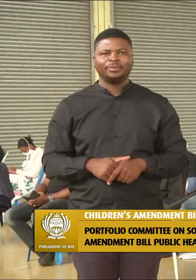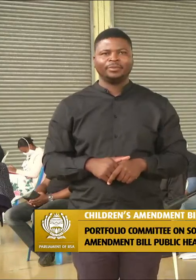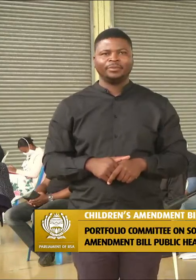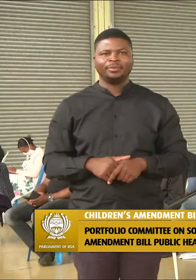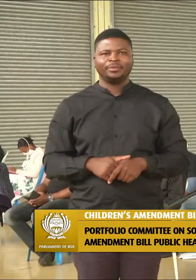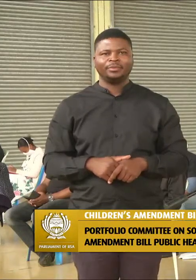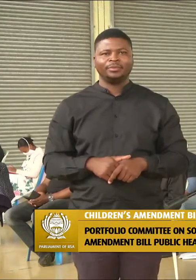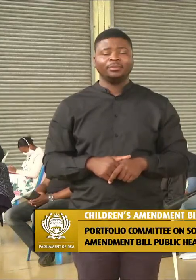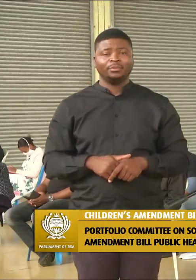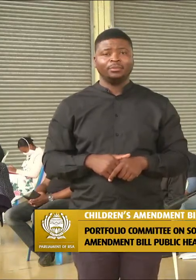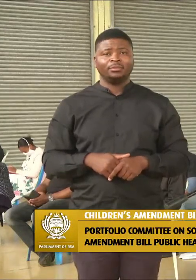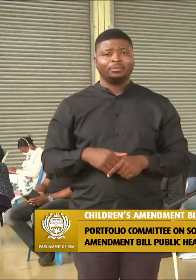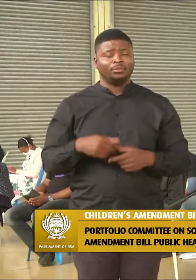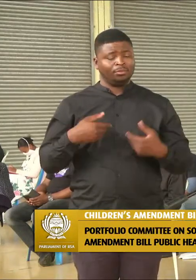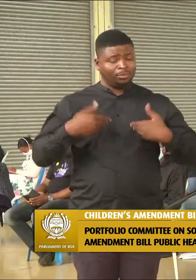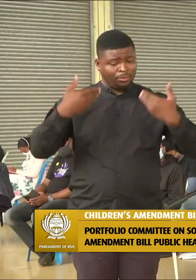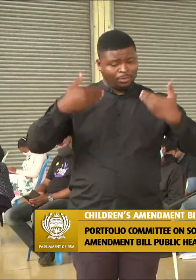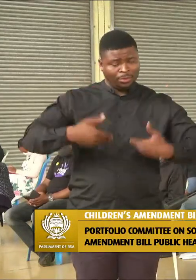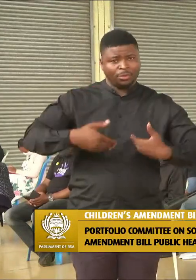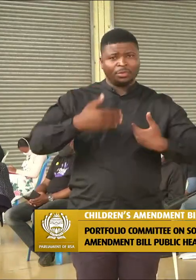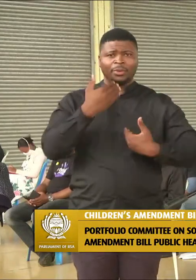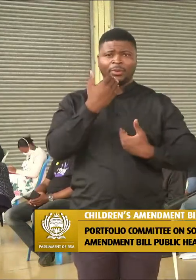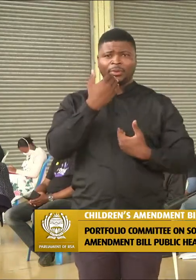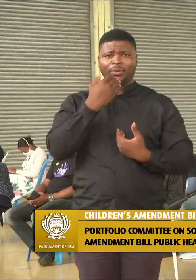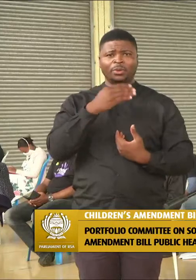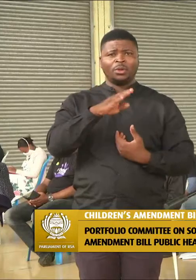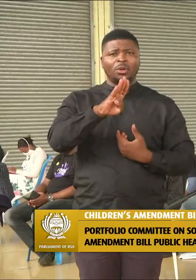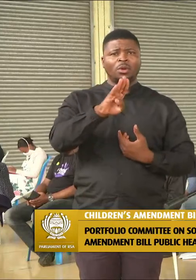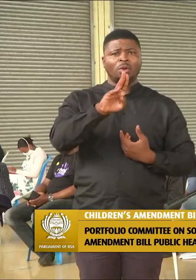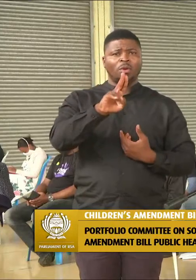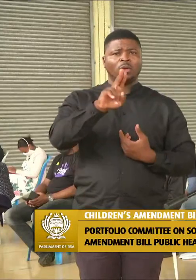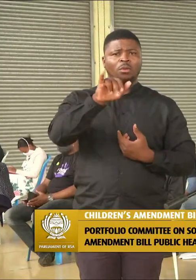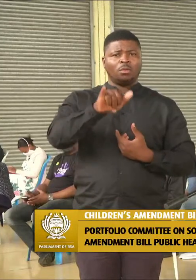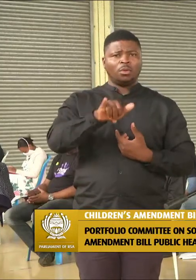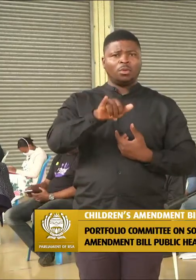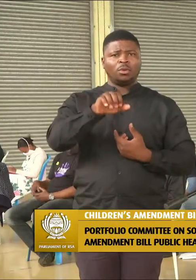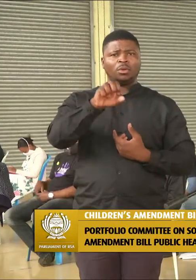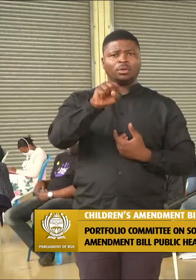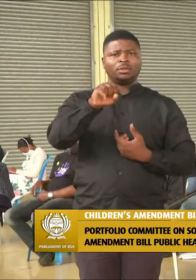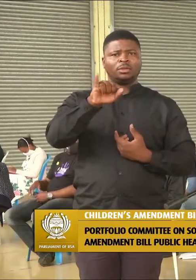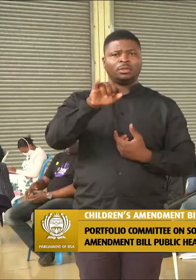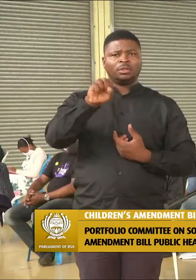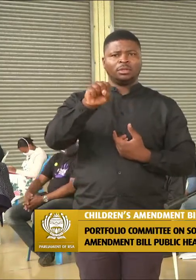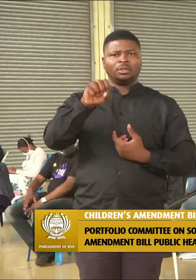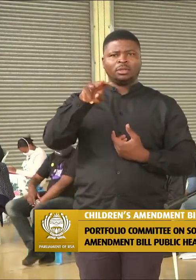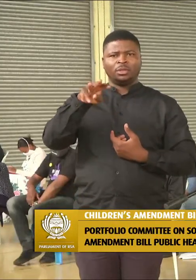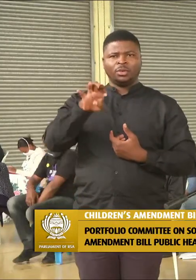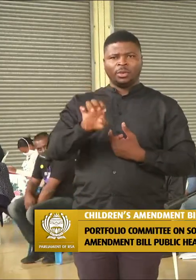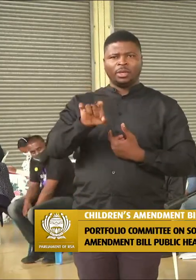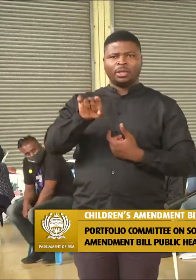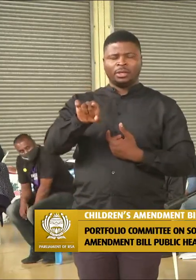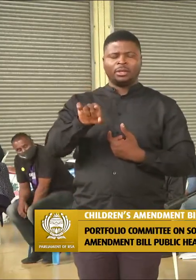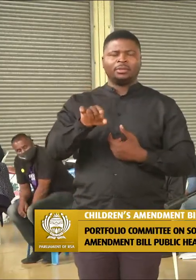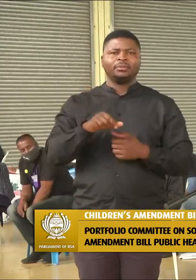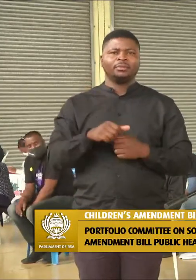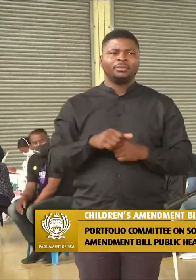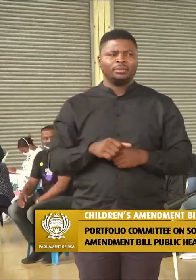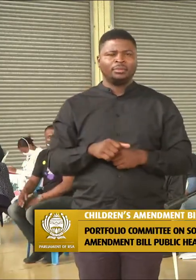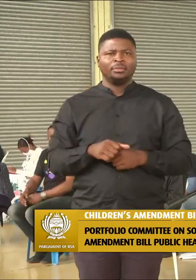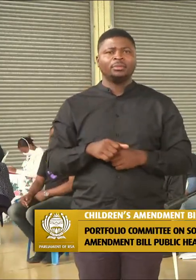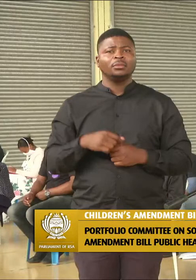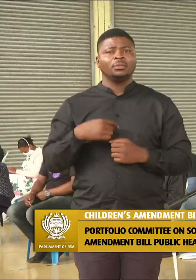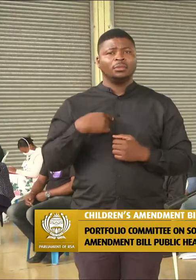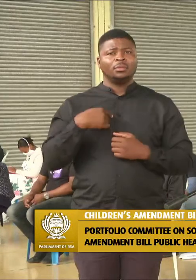Lo ongaphambili ubusisiwe Bhengu, I am Busisiwe Bengo, the principal of